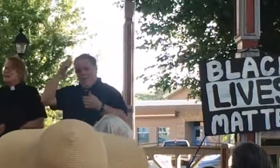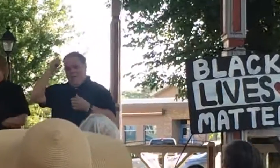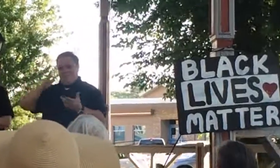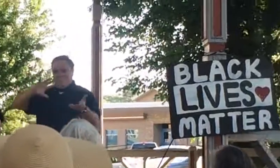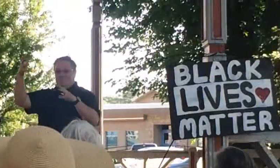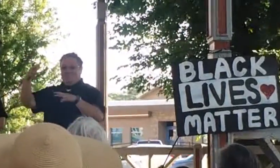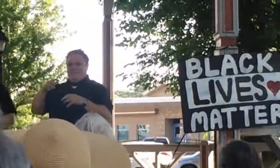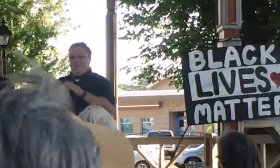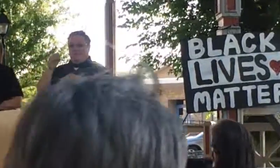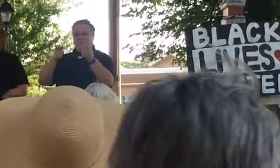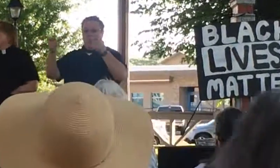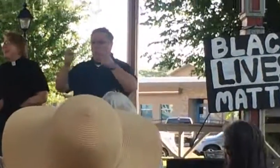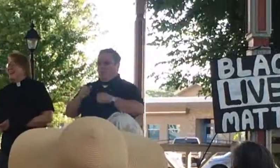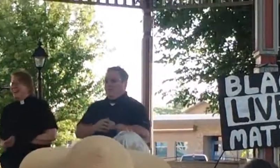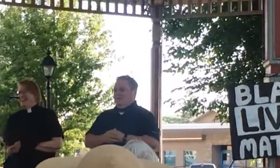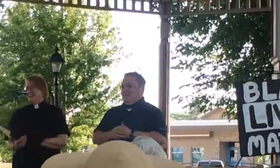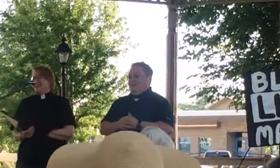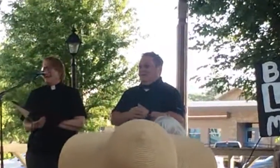It's a little out of control.